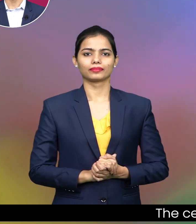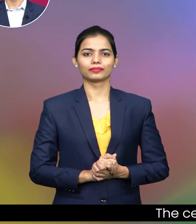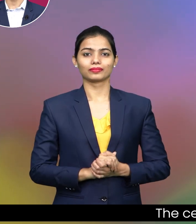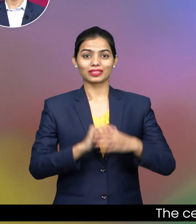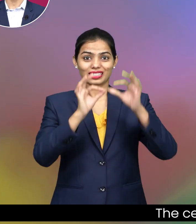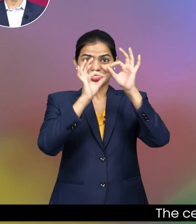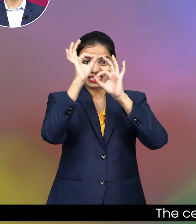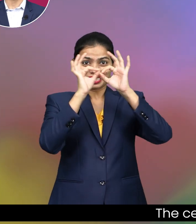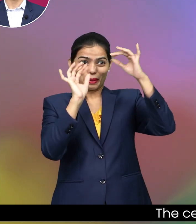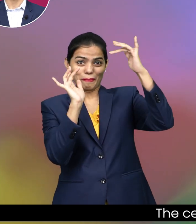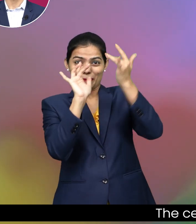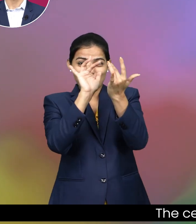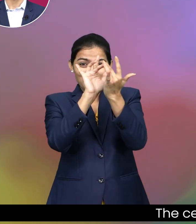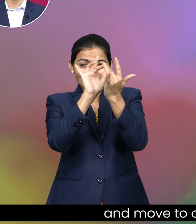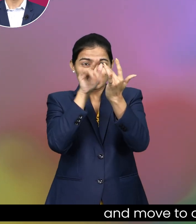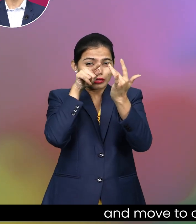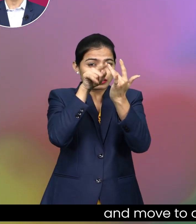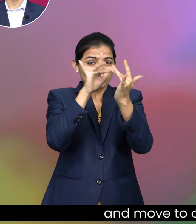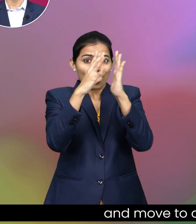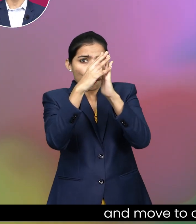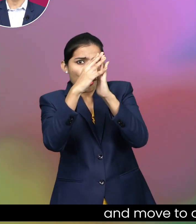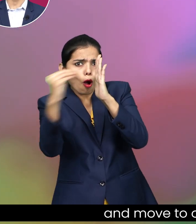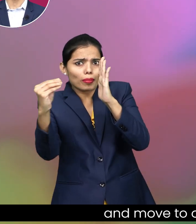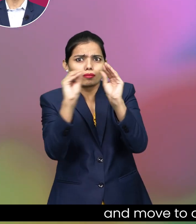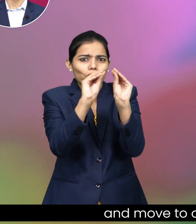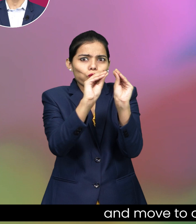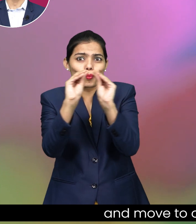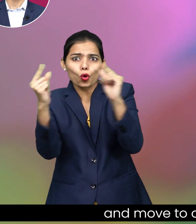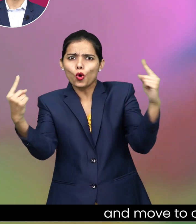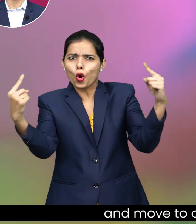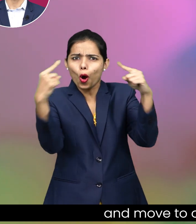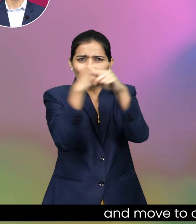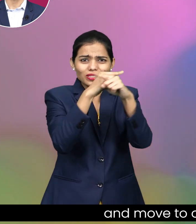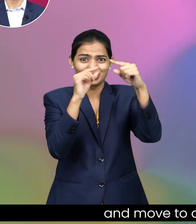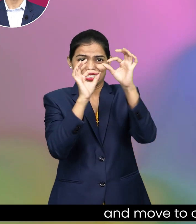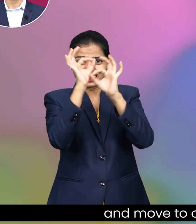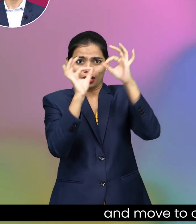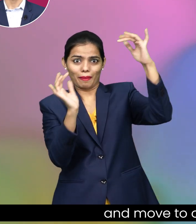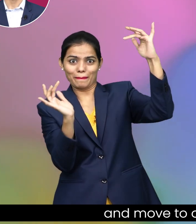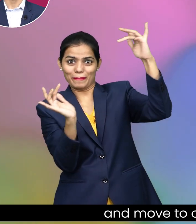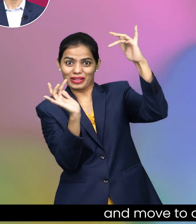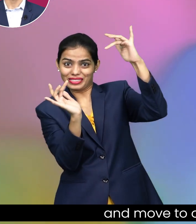The centrioles duplicate and move to opposite poles of the cells.